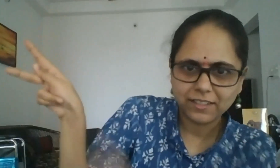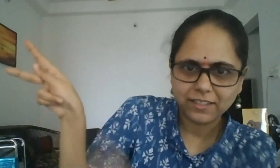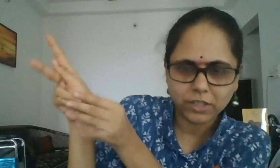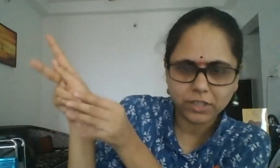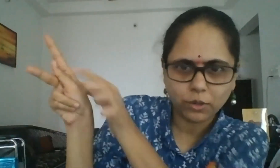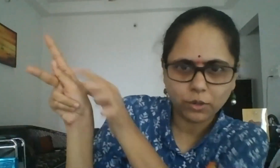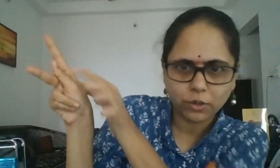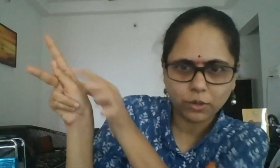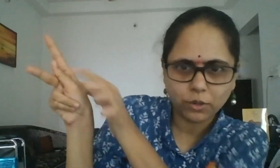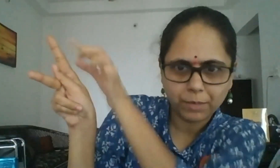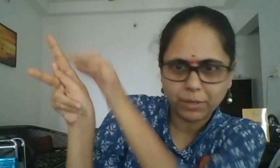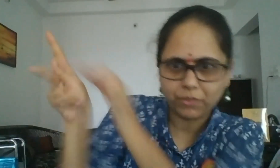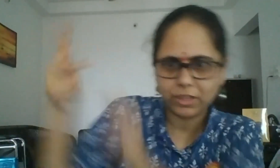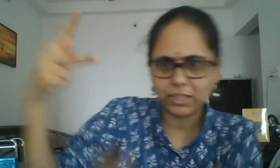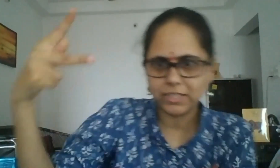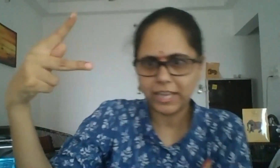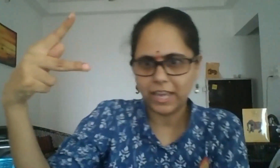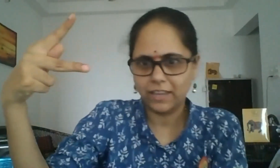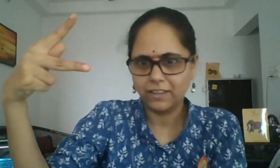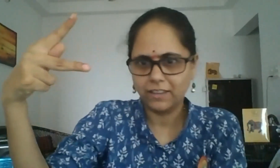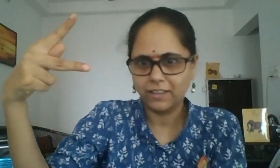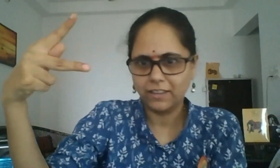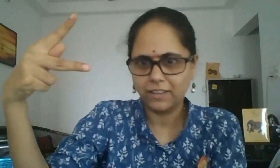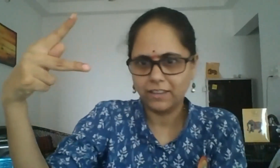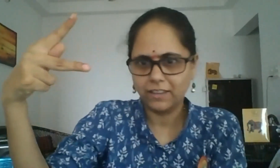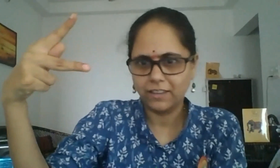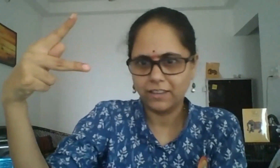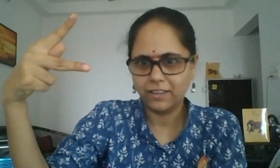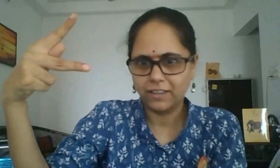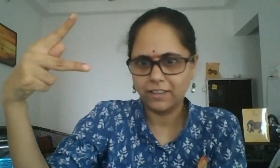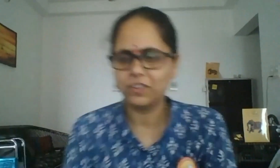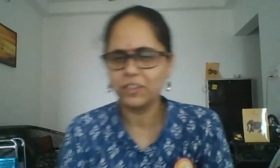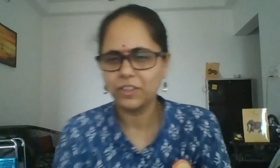fingers closed, thumb in between this. K. K.